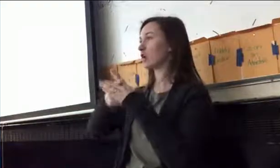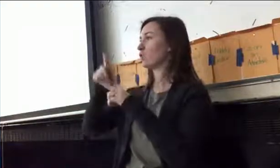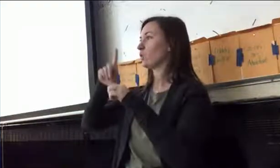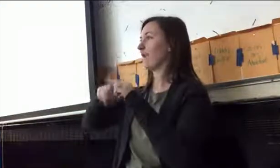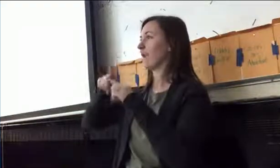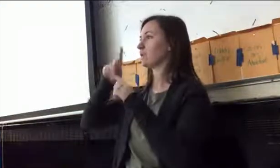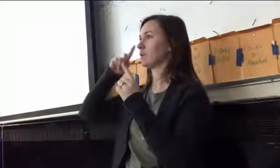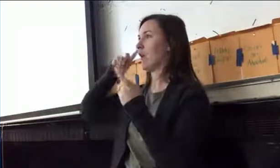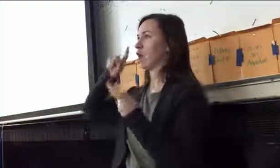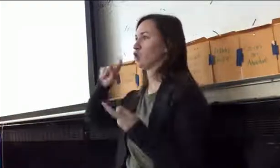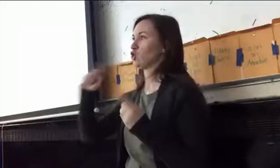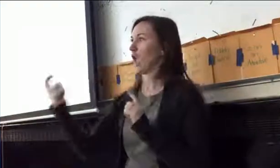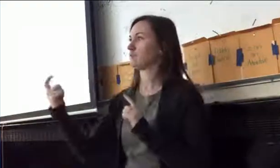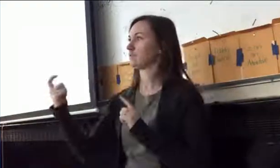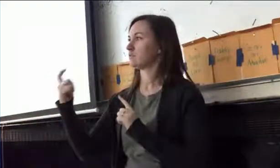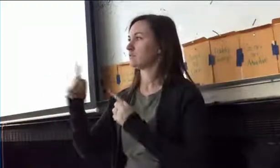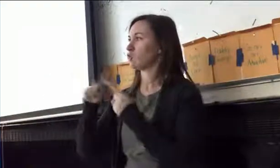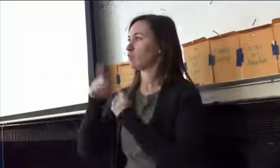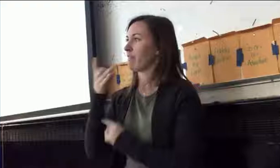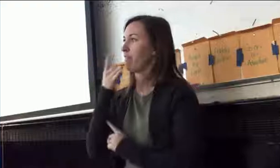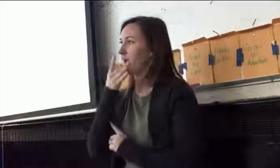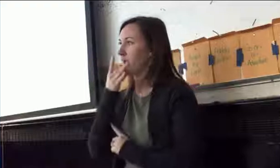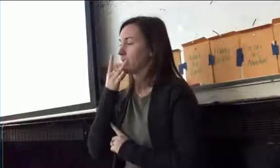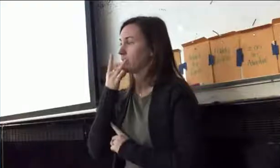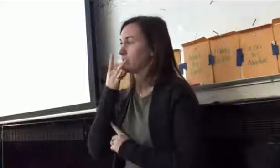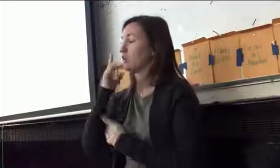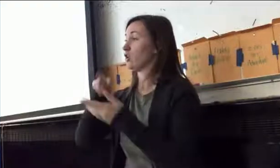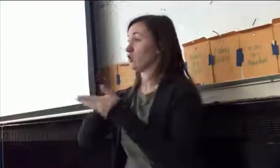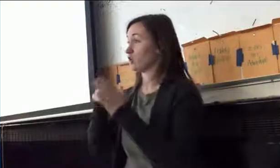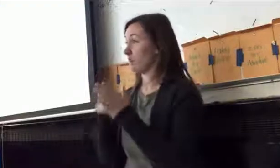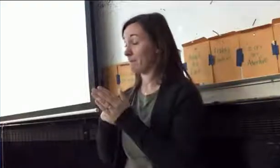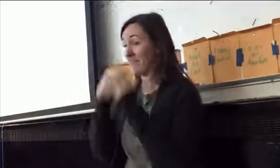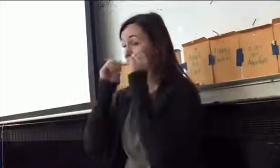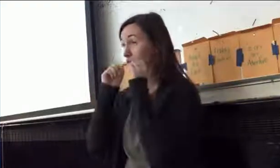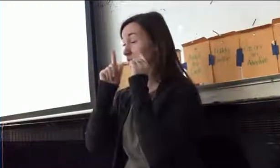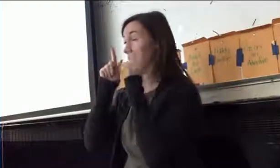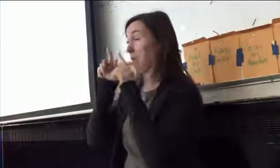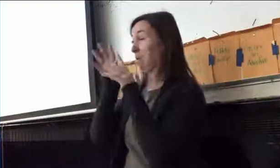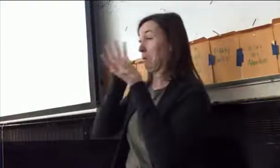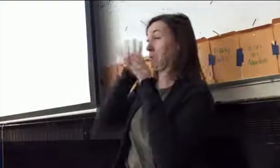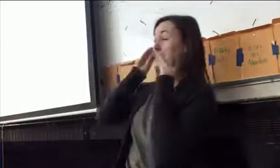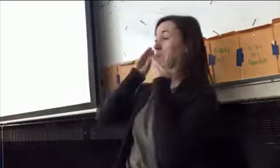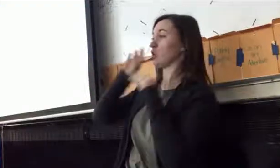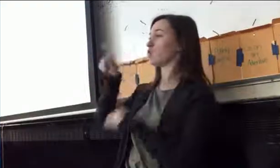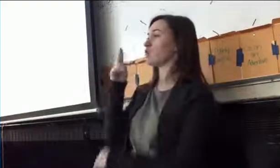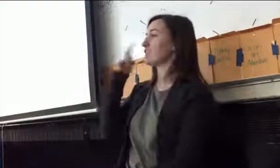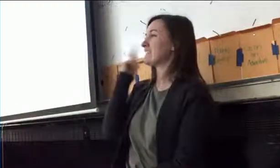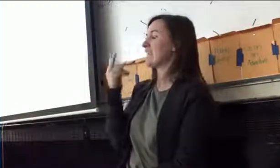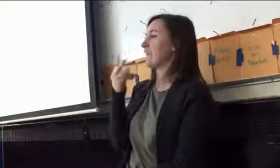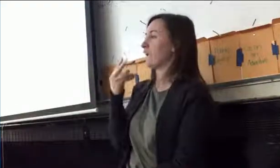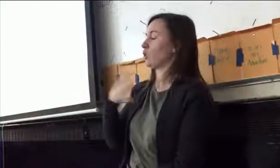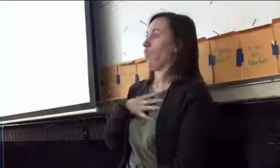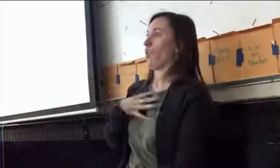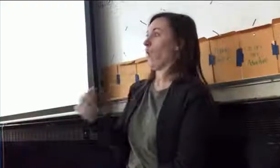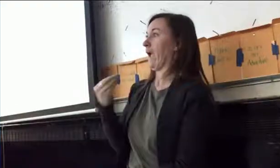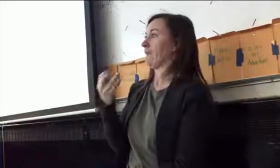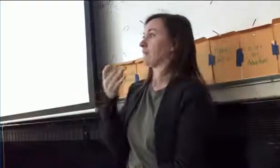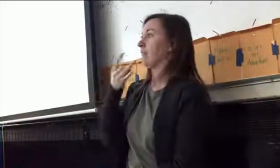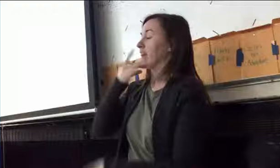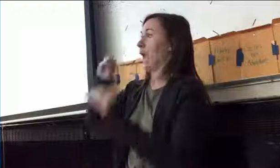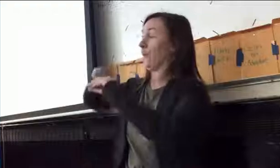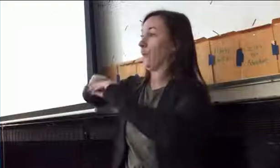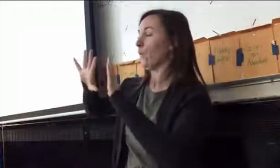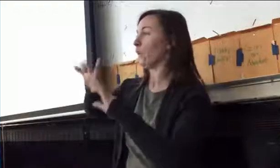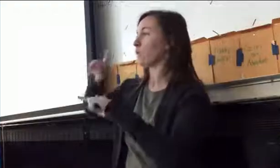into the light, it can't take that in, and you can actually go blind where you only see extremely white light and you can't tell lines anymore because